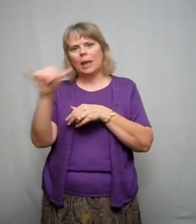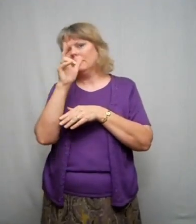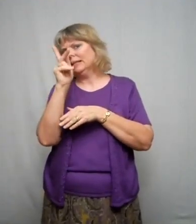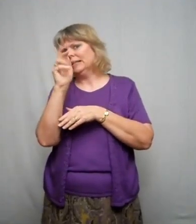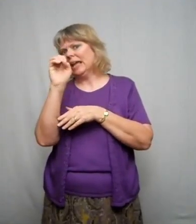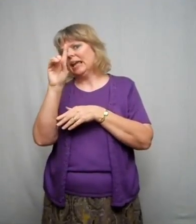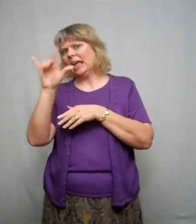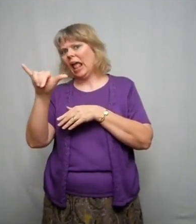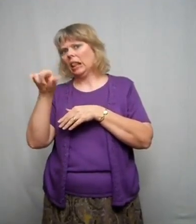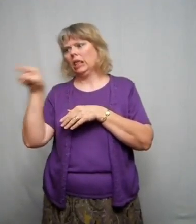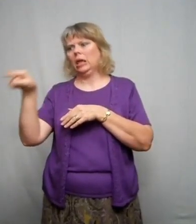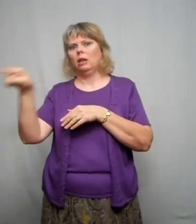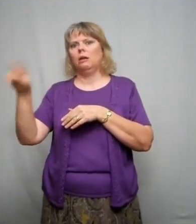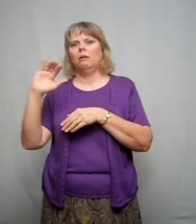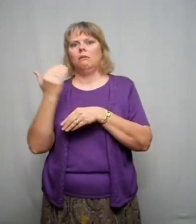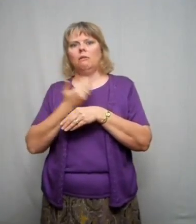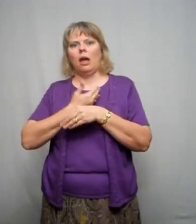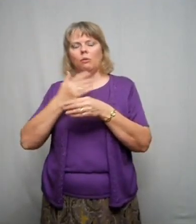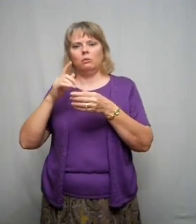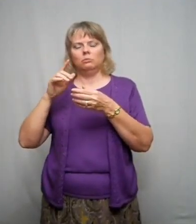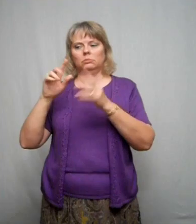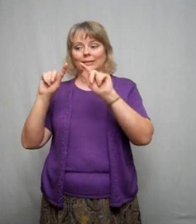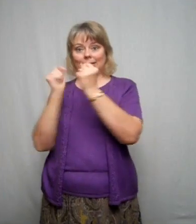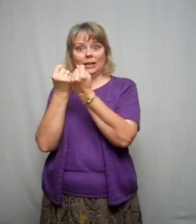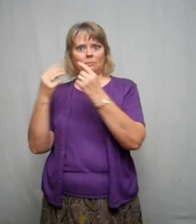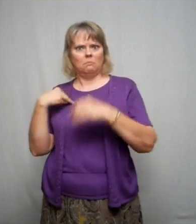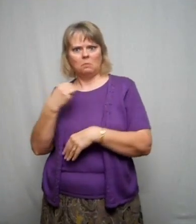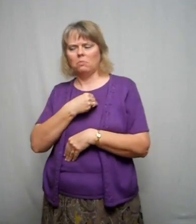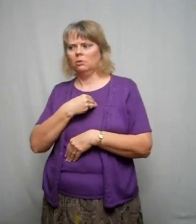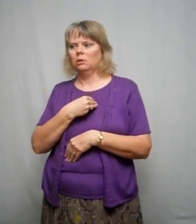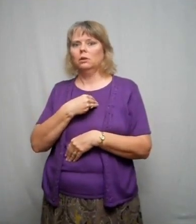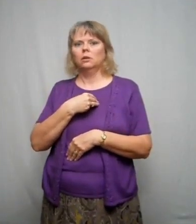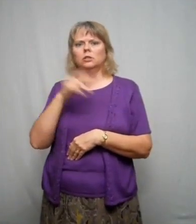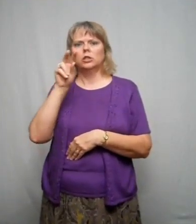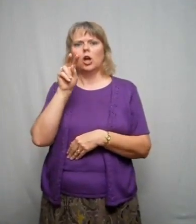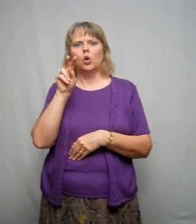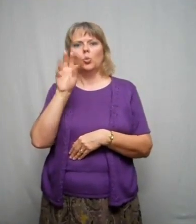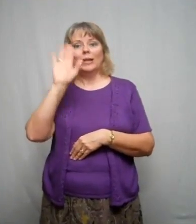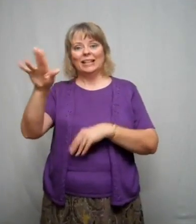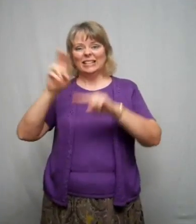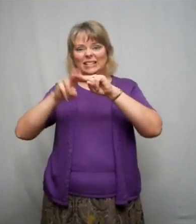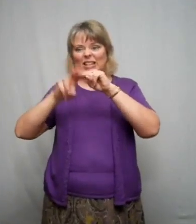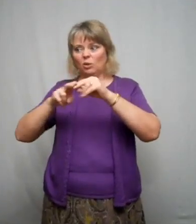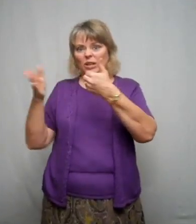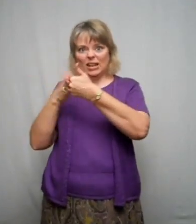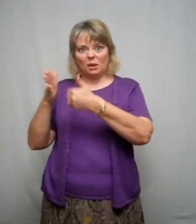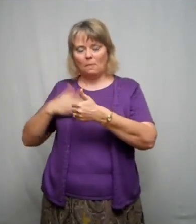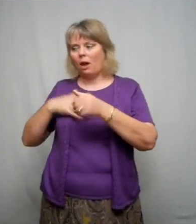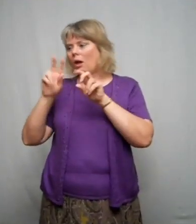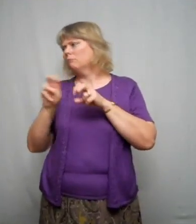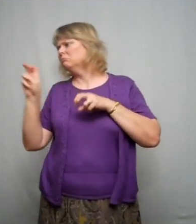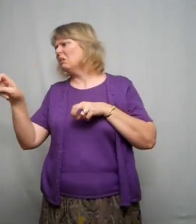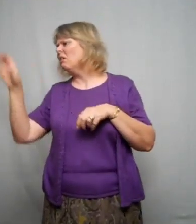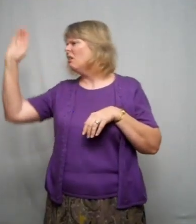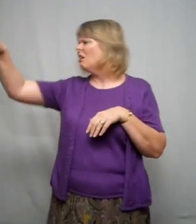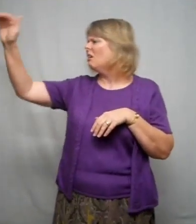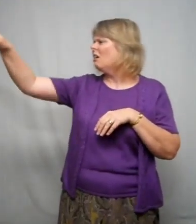It was Kelly. His name was called out, and so his seat was near me, but it was on another row, and so